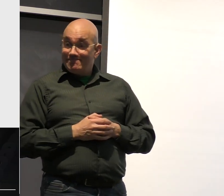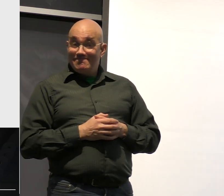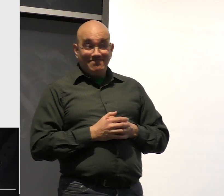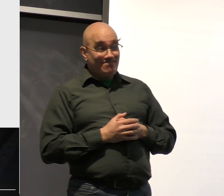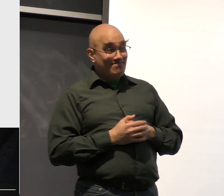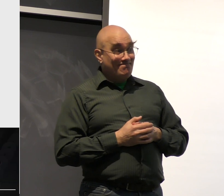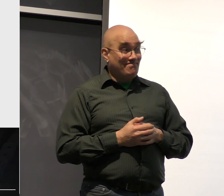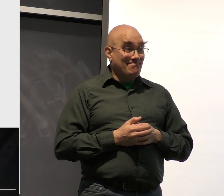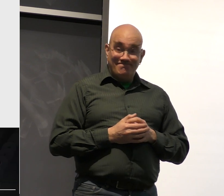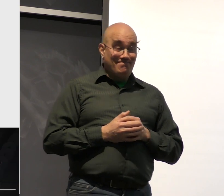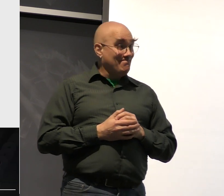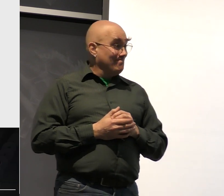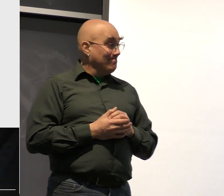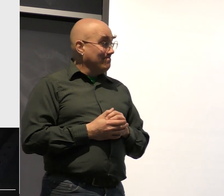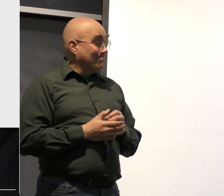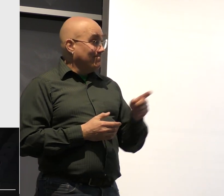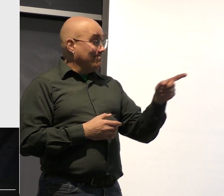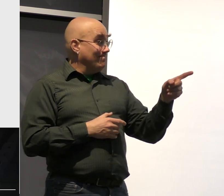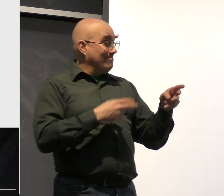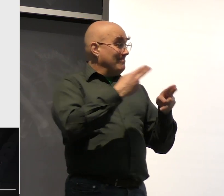American perspective. Thank you for that.